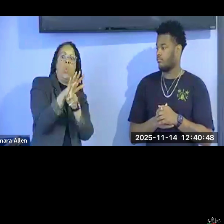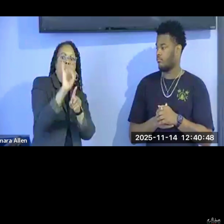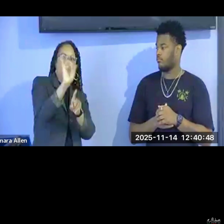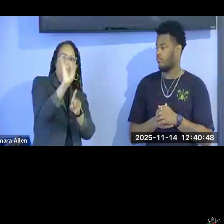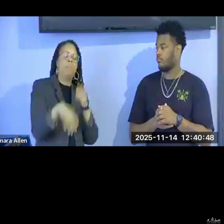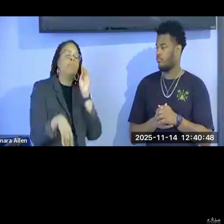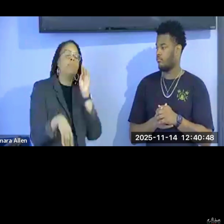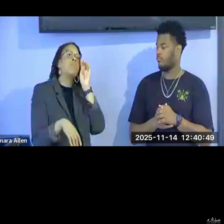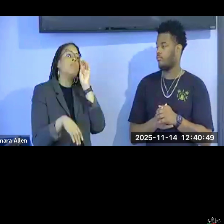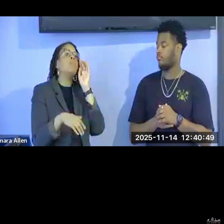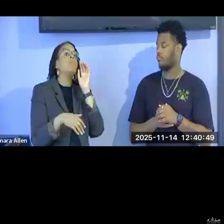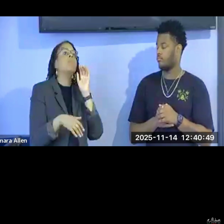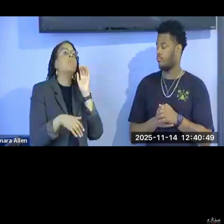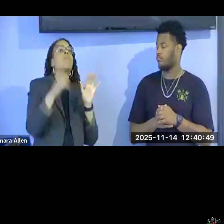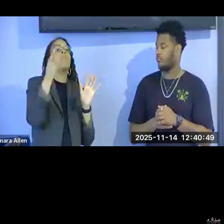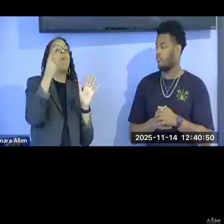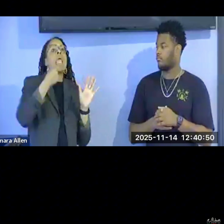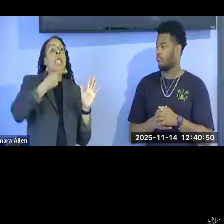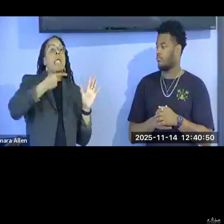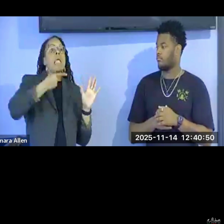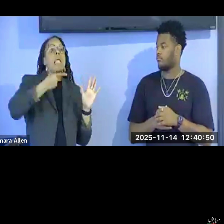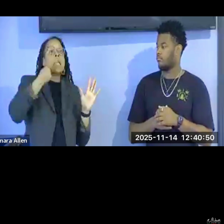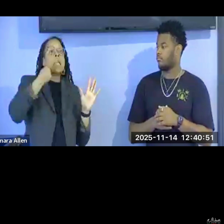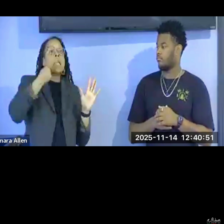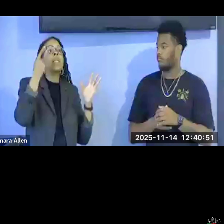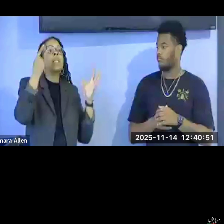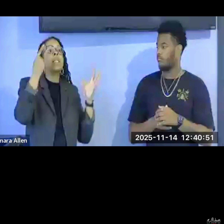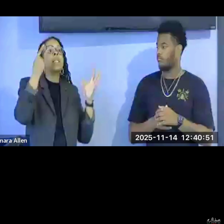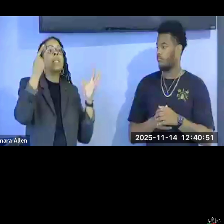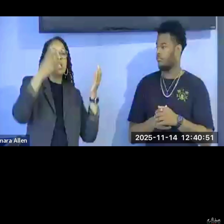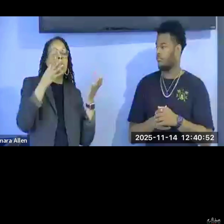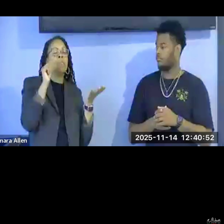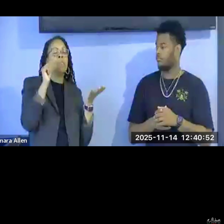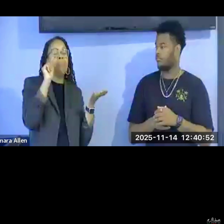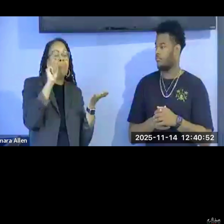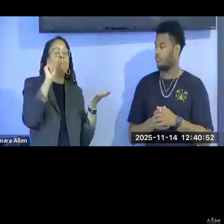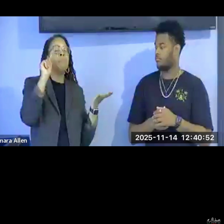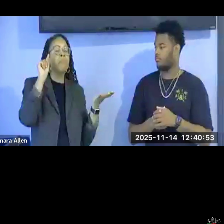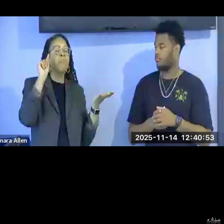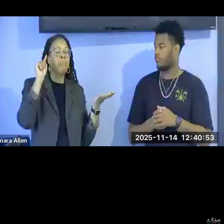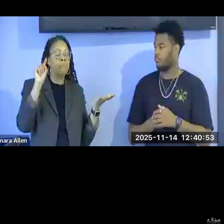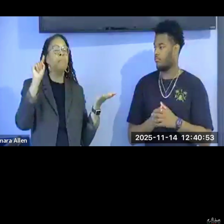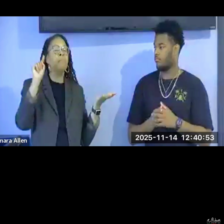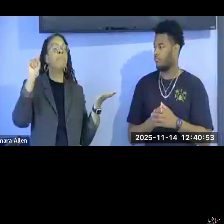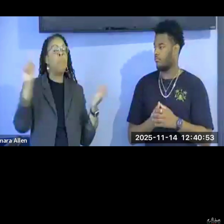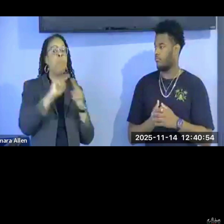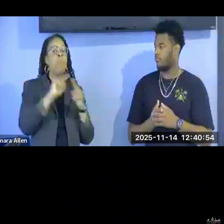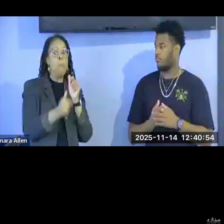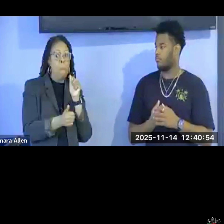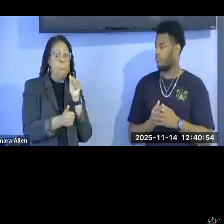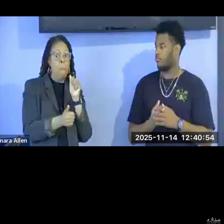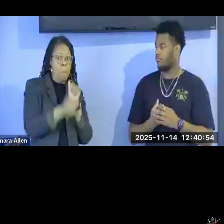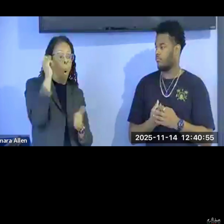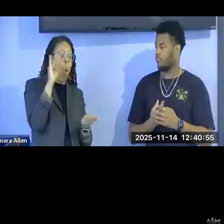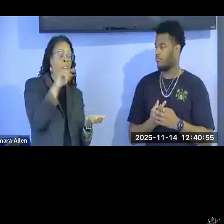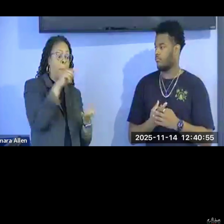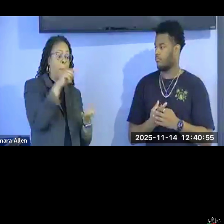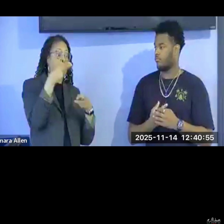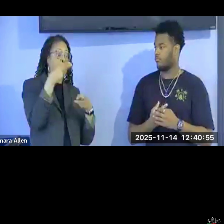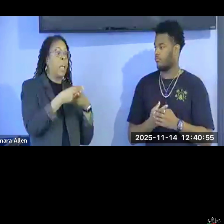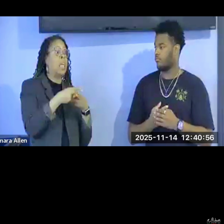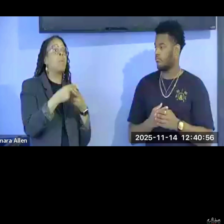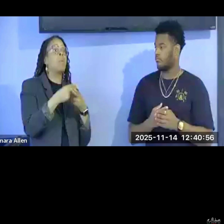And so their first exposure in the classroom was a white educator. Right?